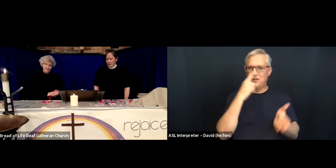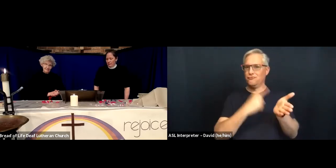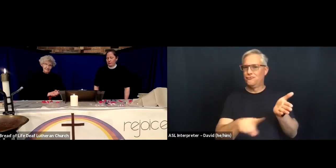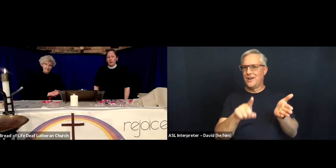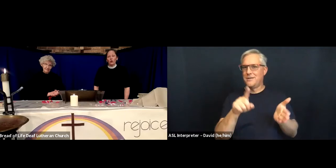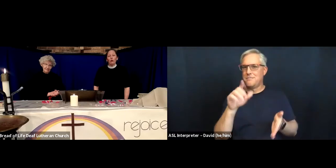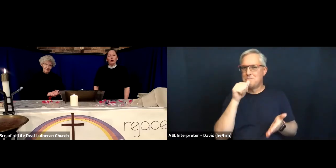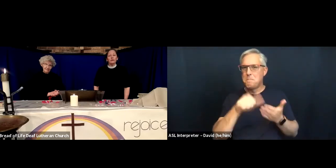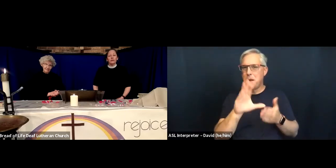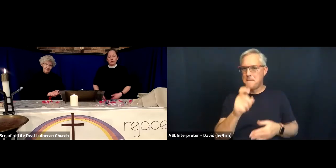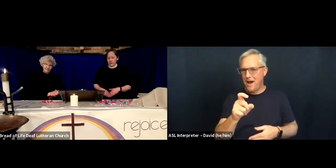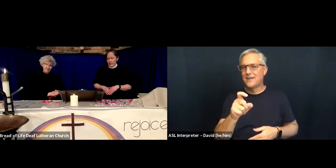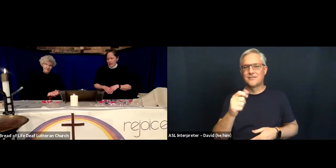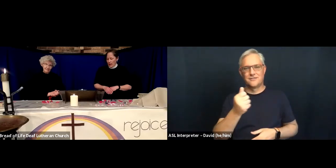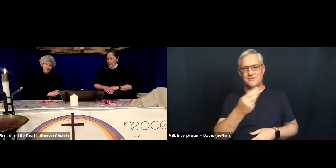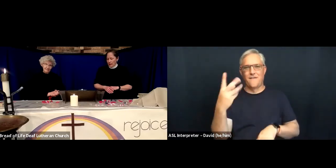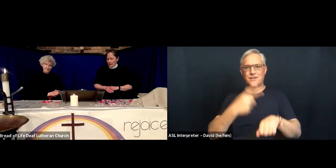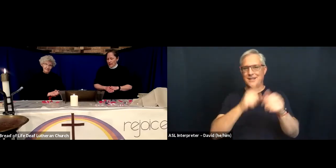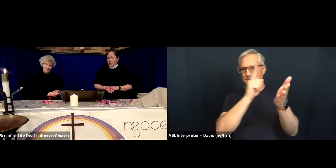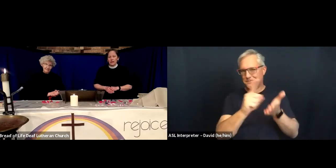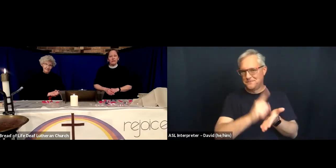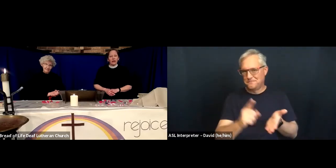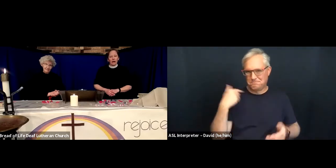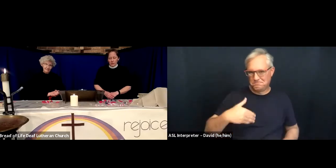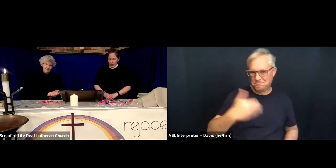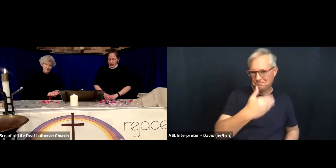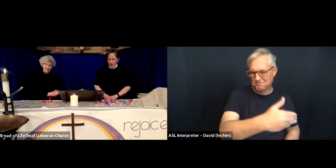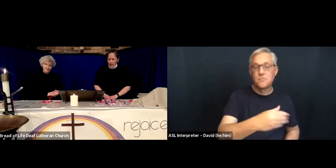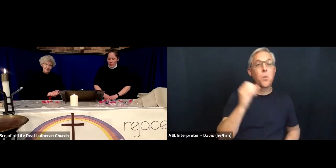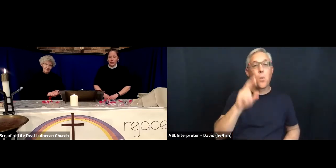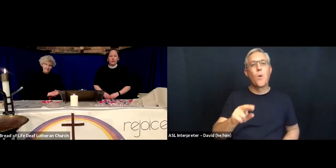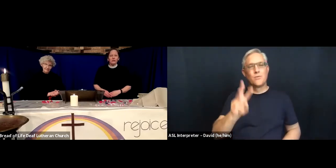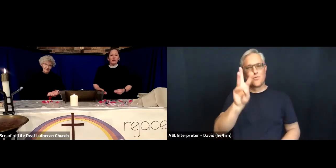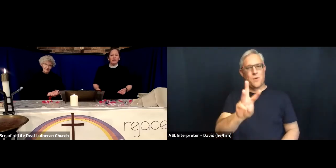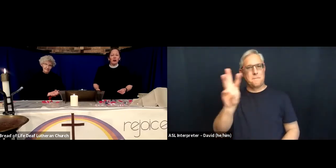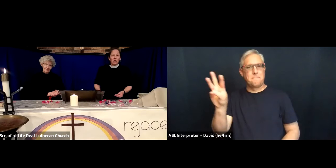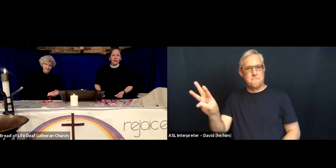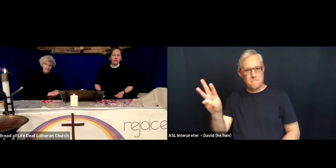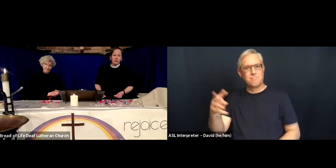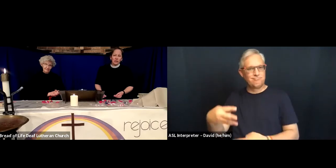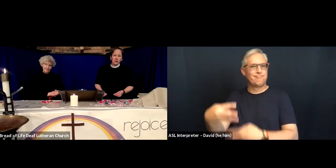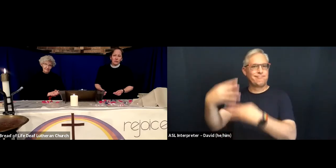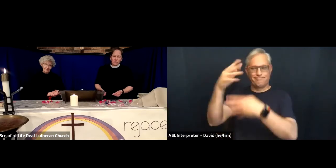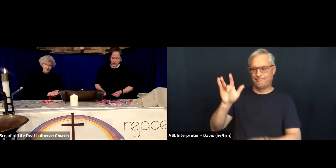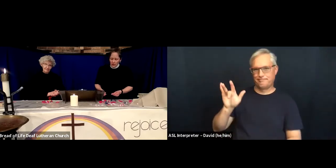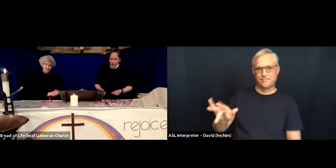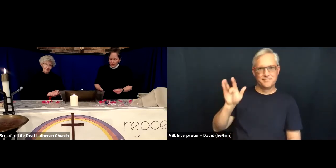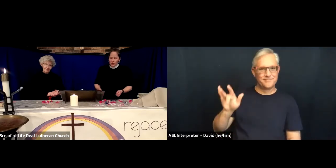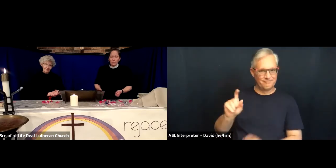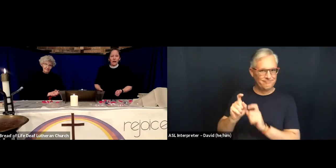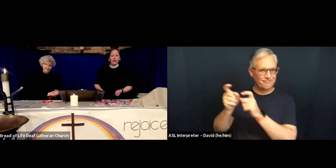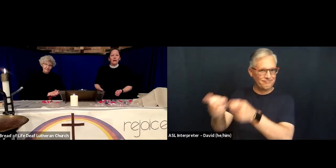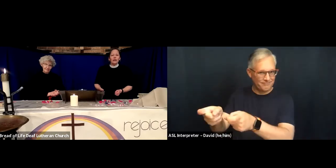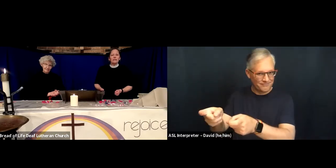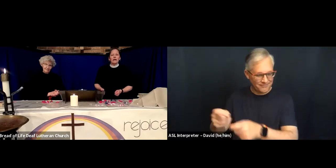week, or you can use an online giving option, and you can find all the information you need to